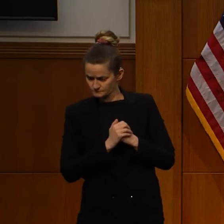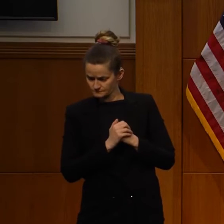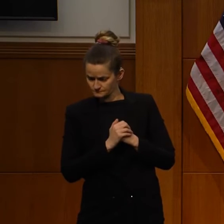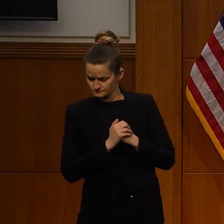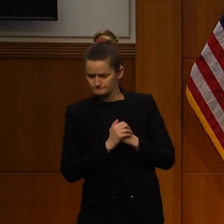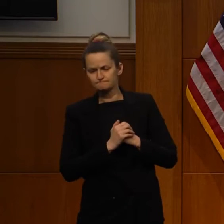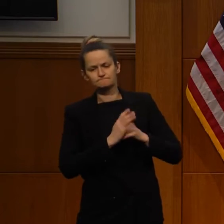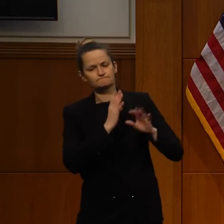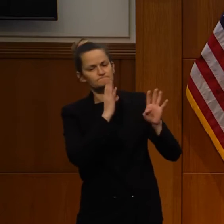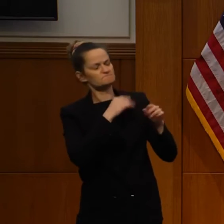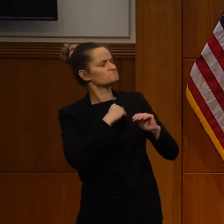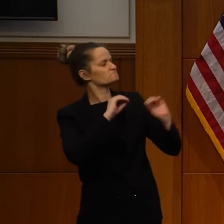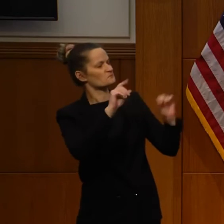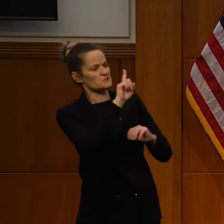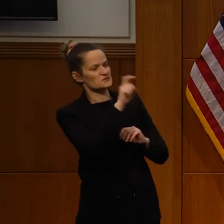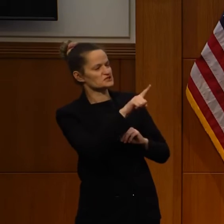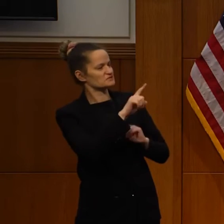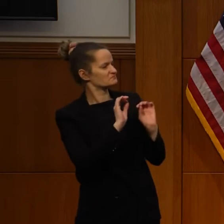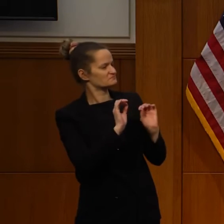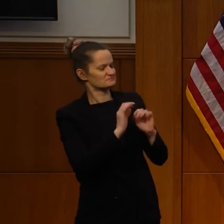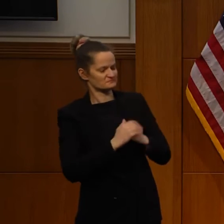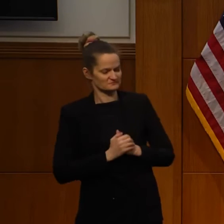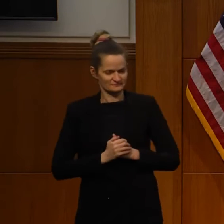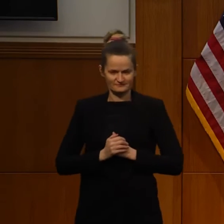I don't have any questions at this time.